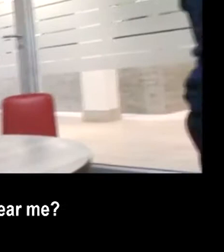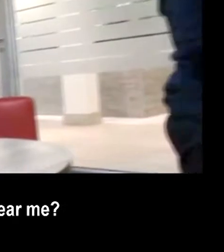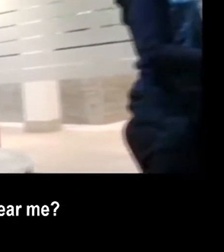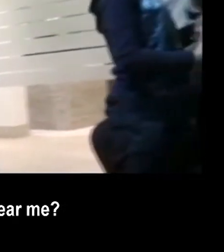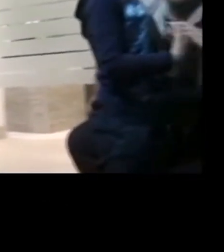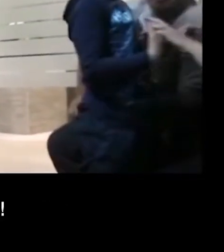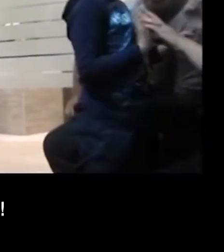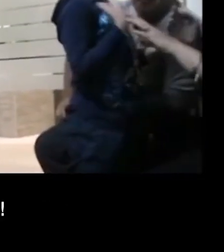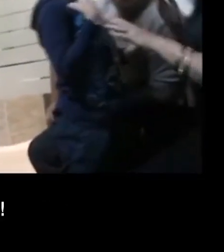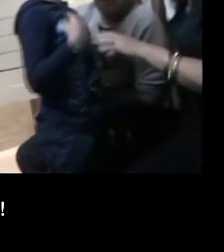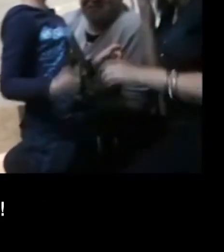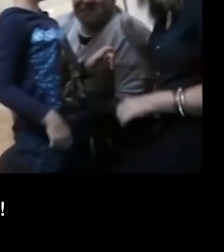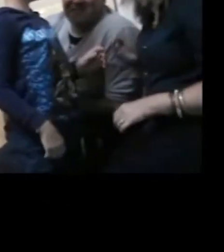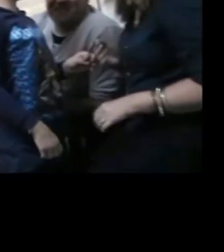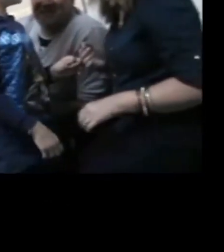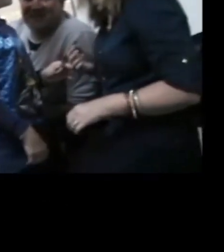Where?